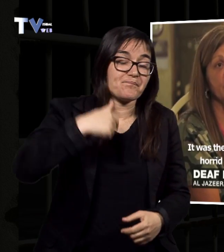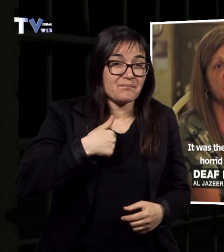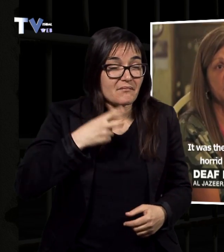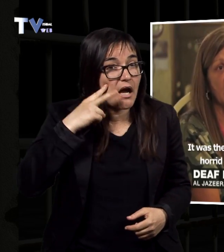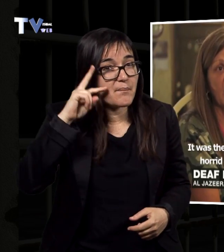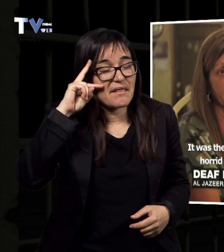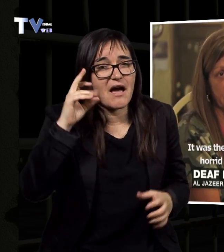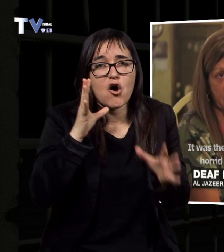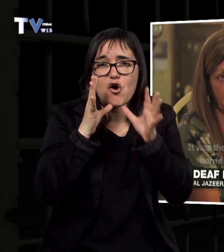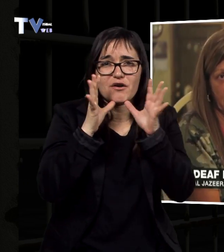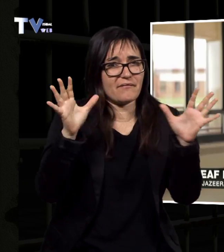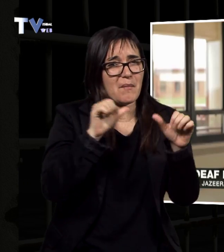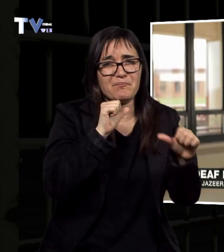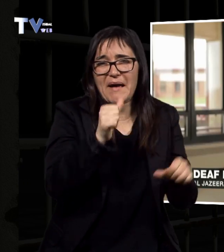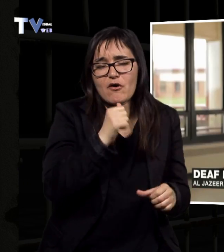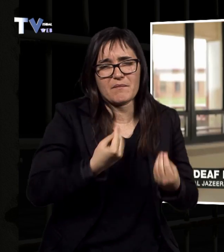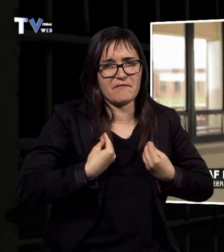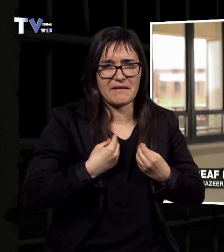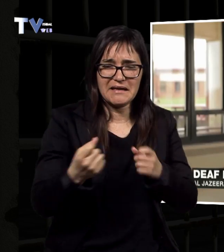call I've ever received in my life.